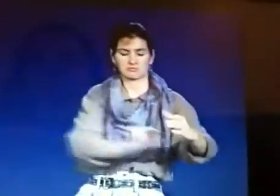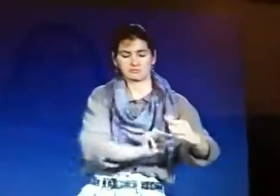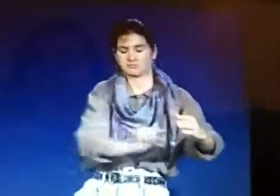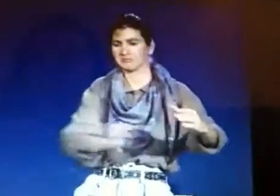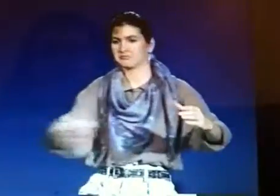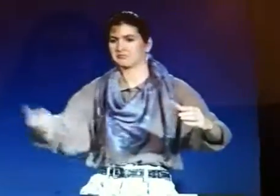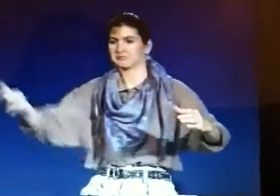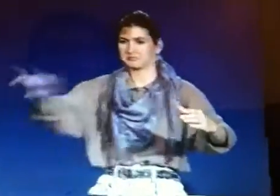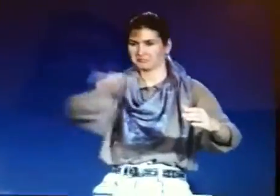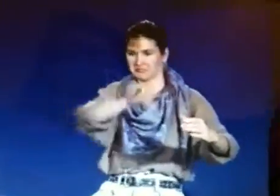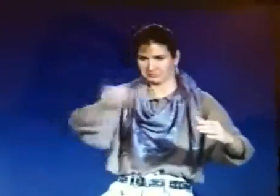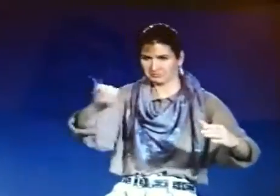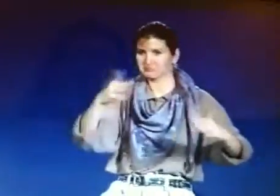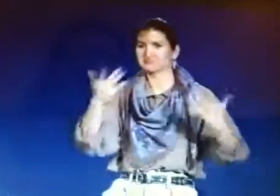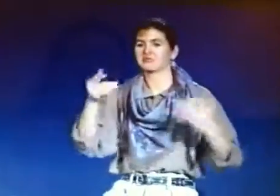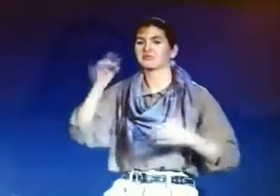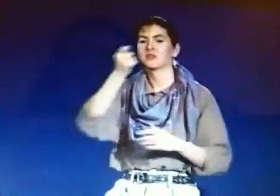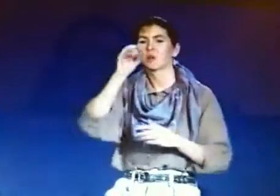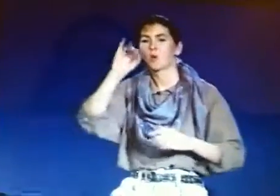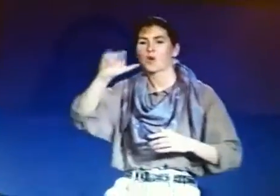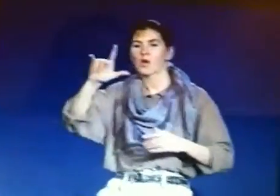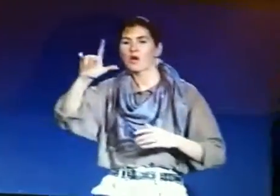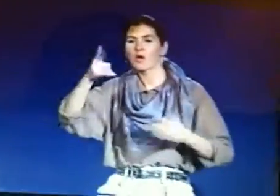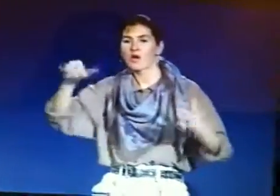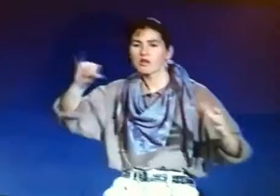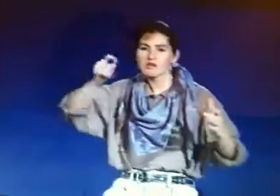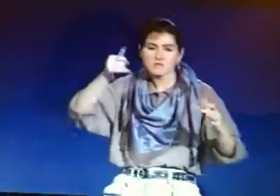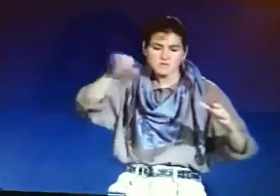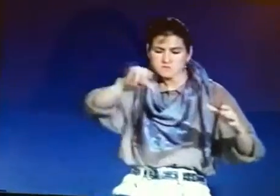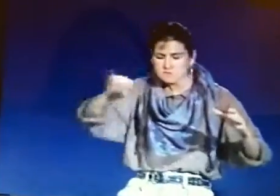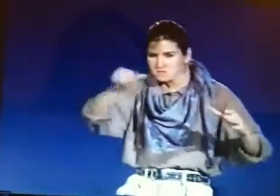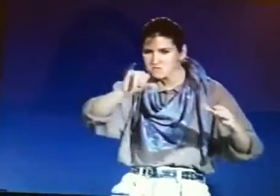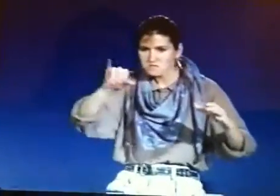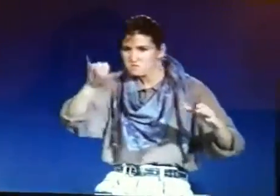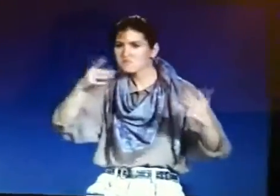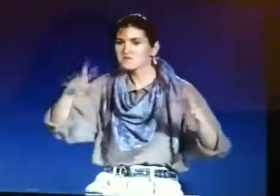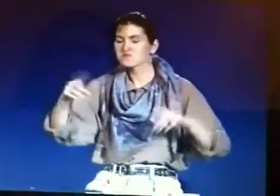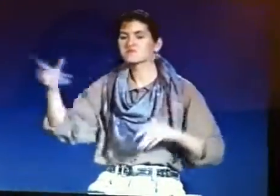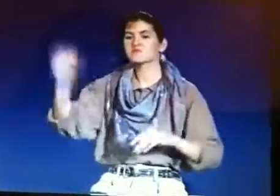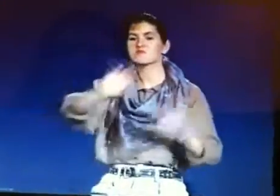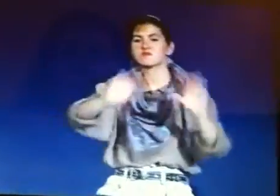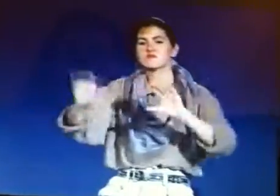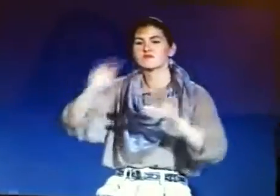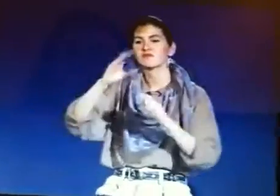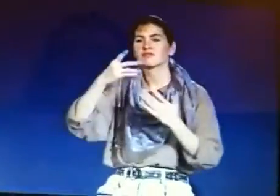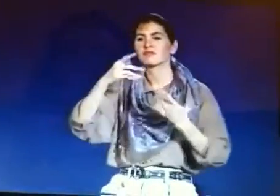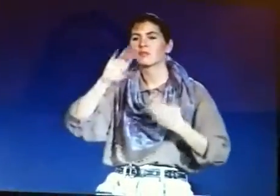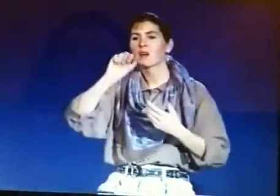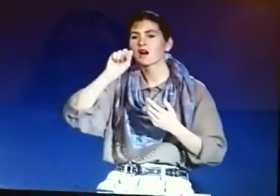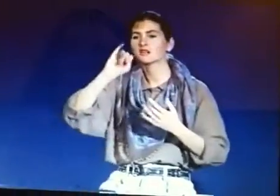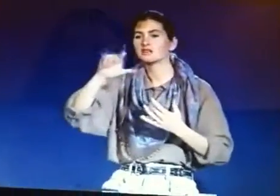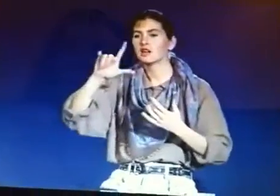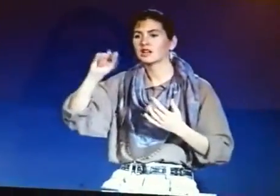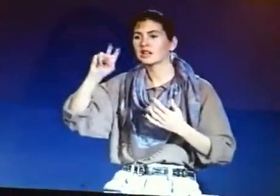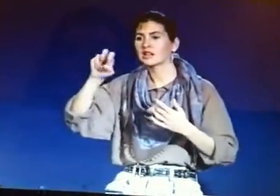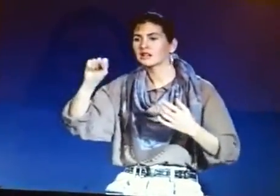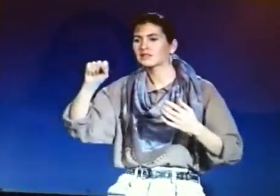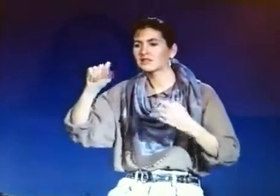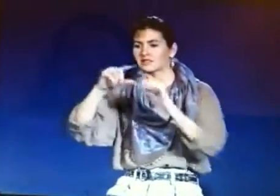go ahead and get your fish crock pot. You can put some water in there, put some oil. You can